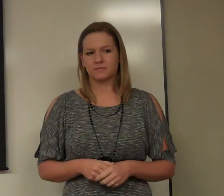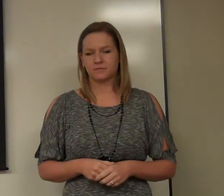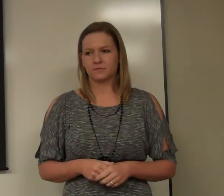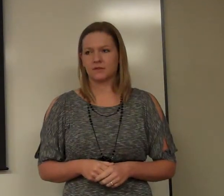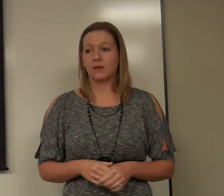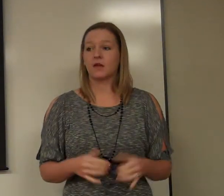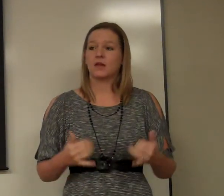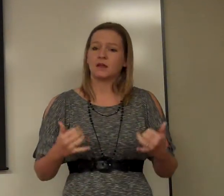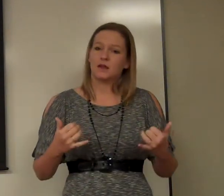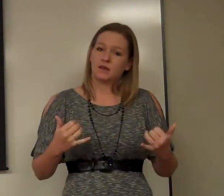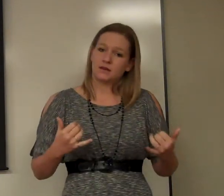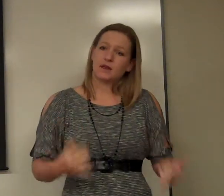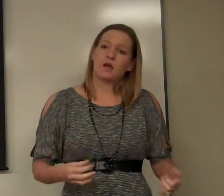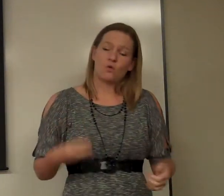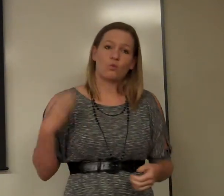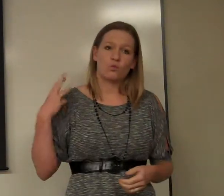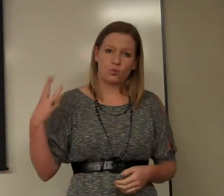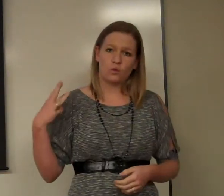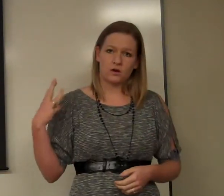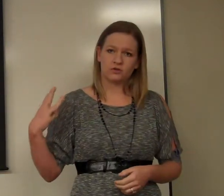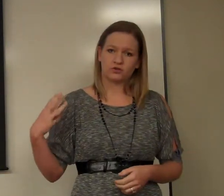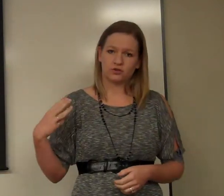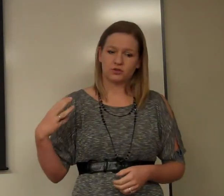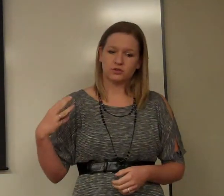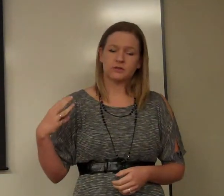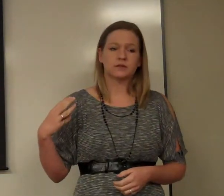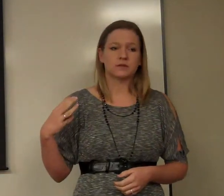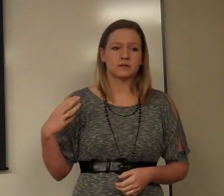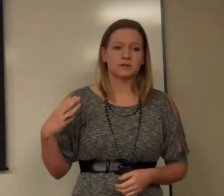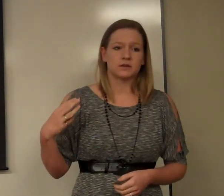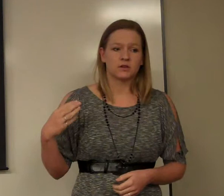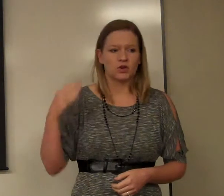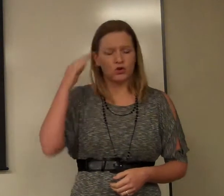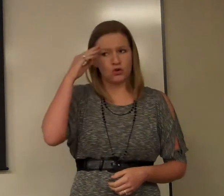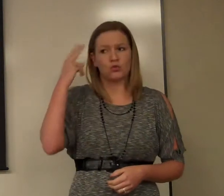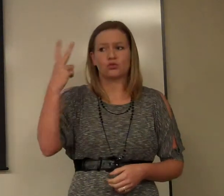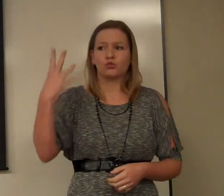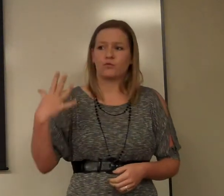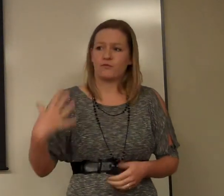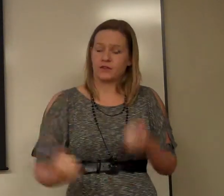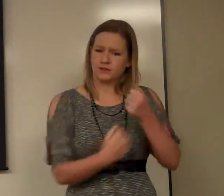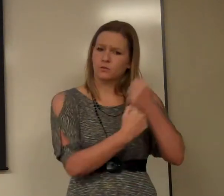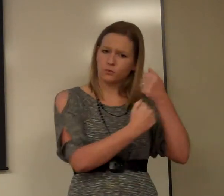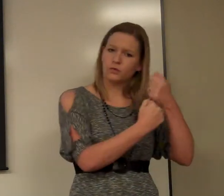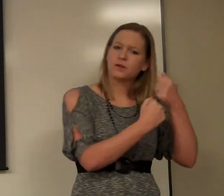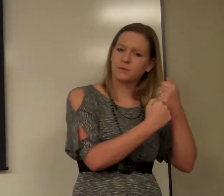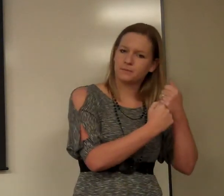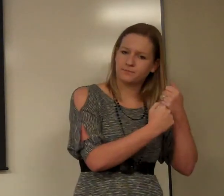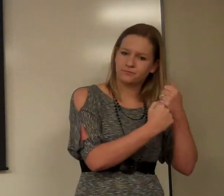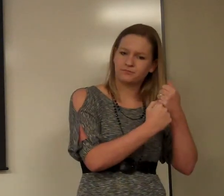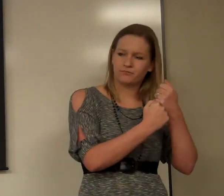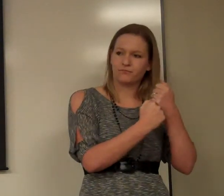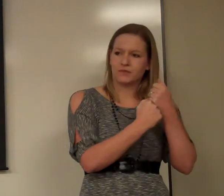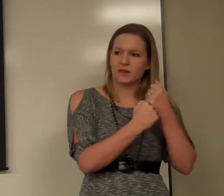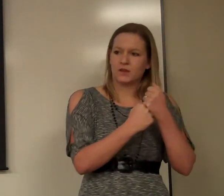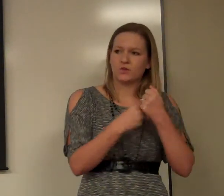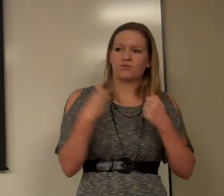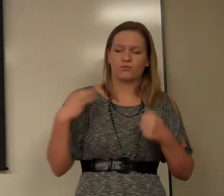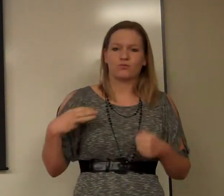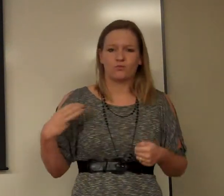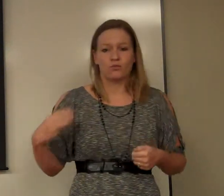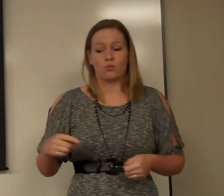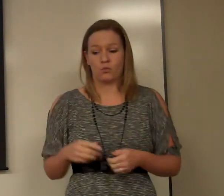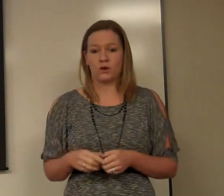Now, even though Washington knew he only had 2/5 of the people behind him, he goes back to